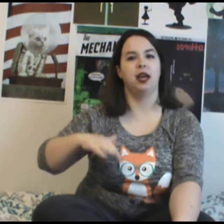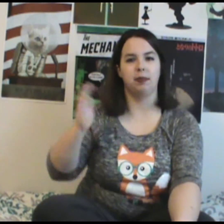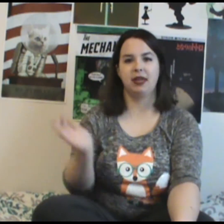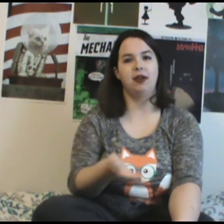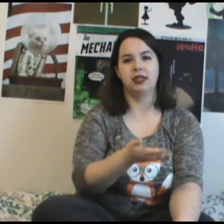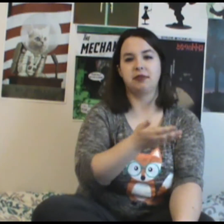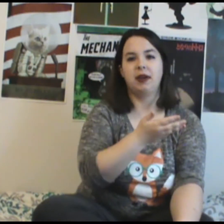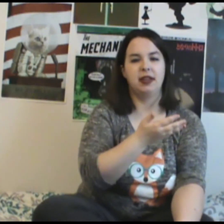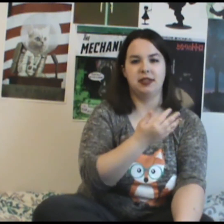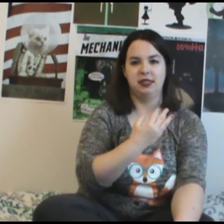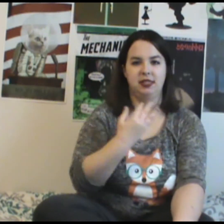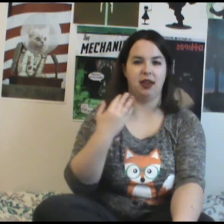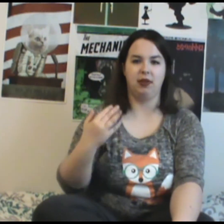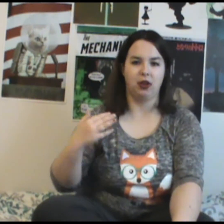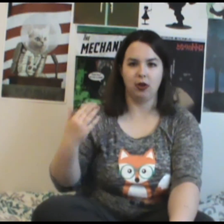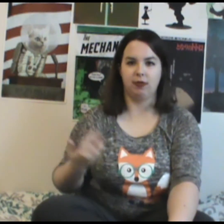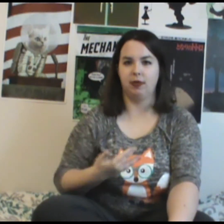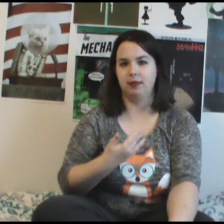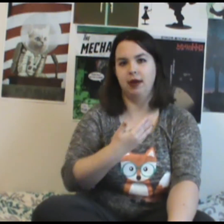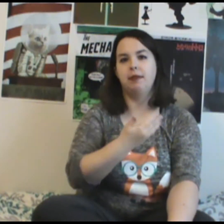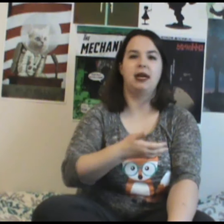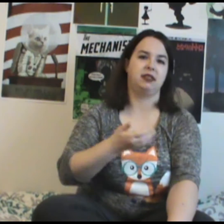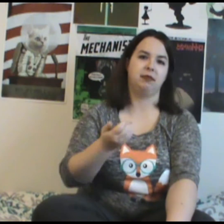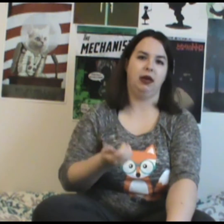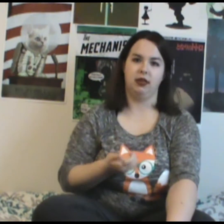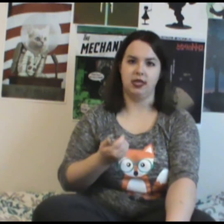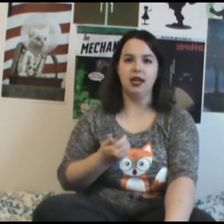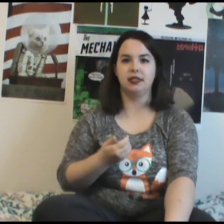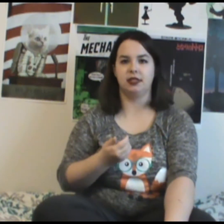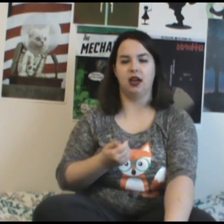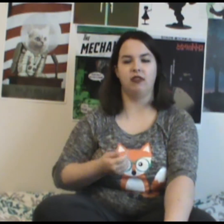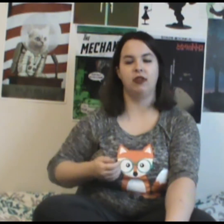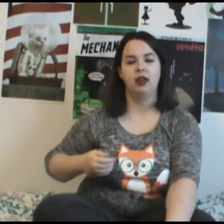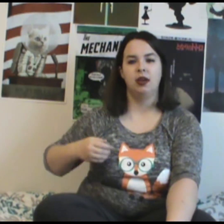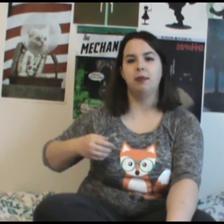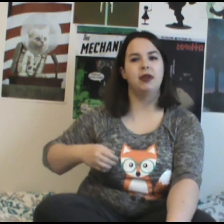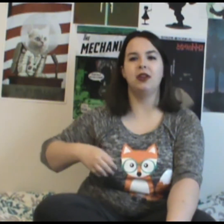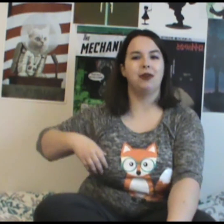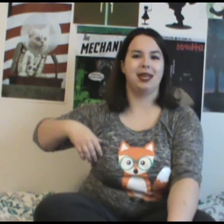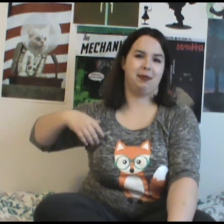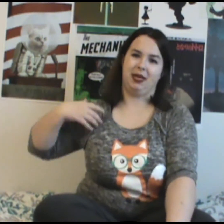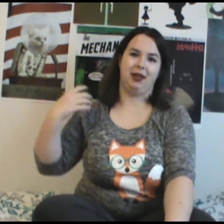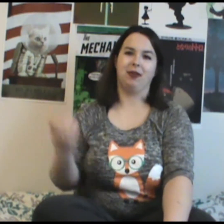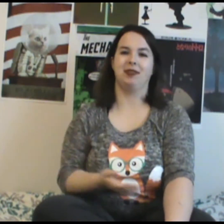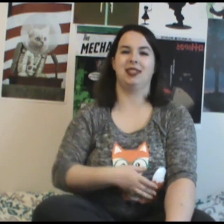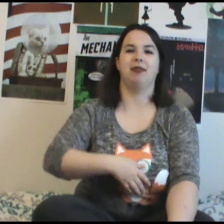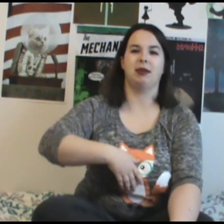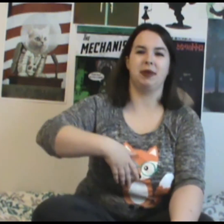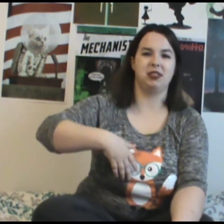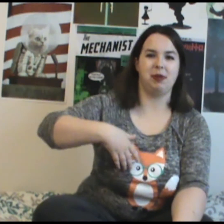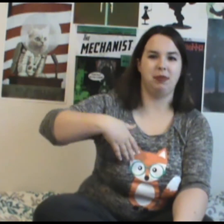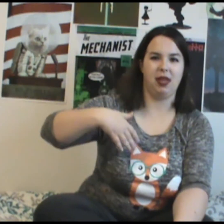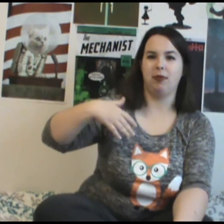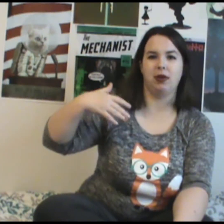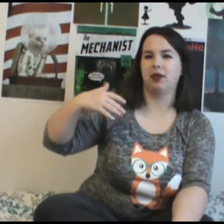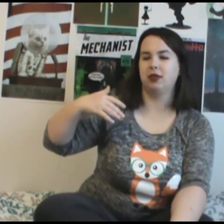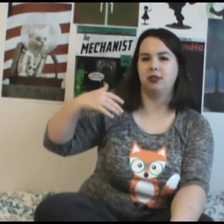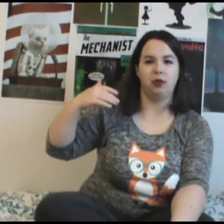helping out his friend and saving her from a massive amount of debt and stuff, but no, he had to be a hero and save like a bunch of people that were sold